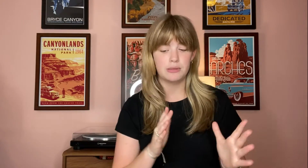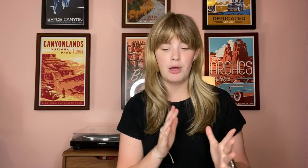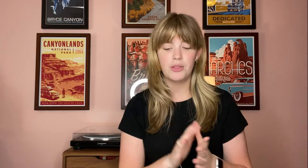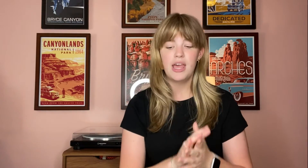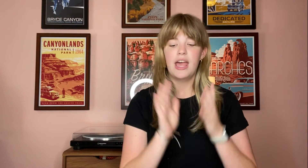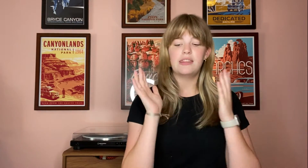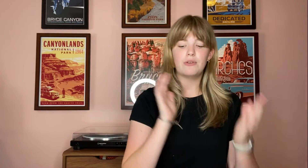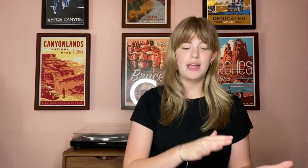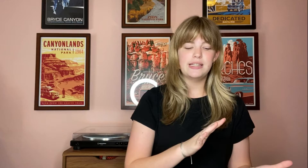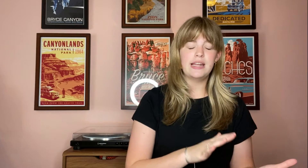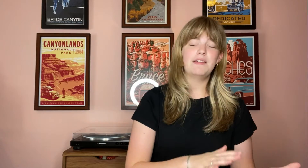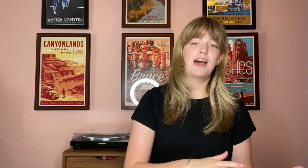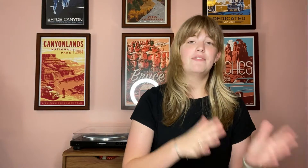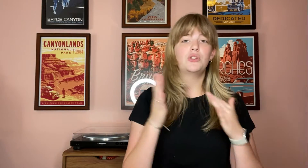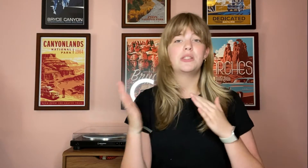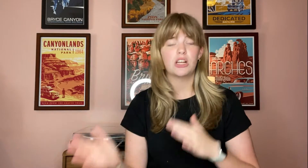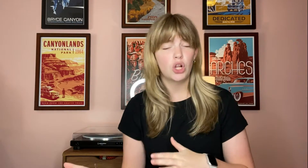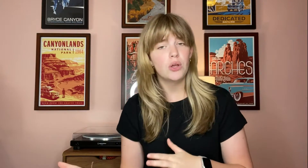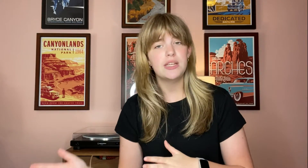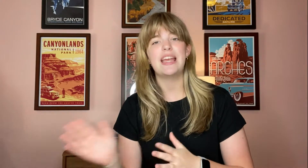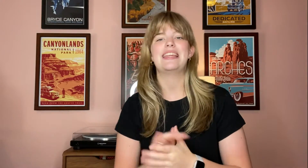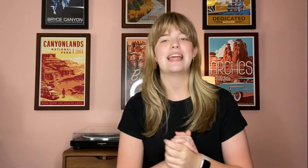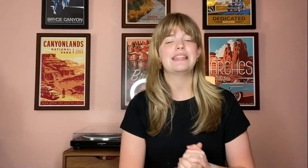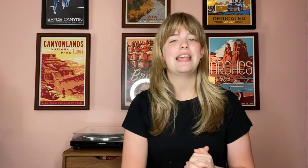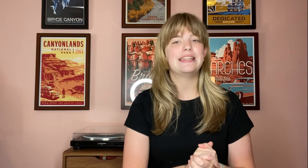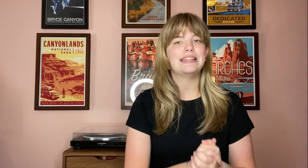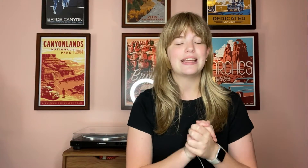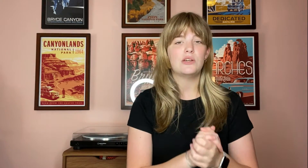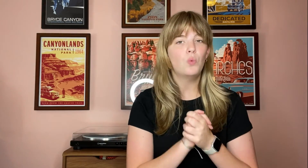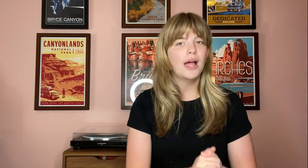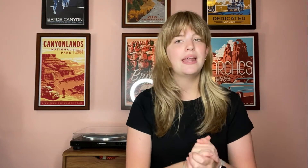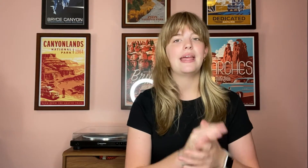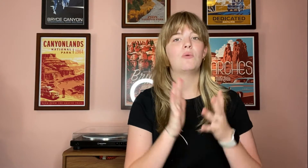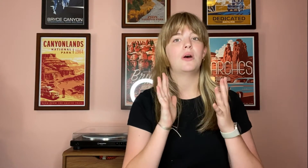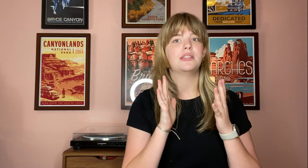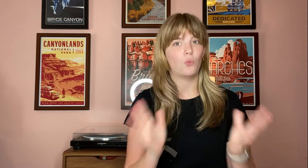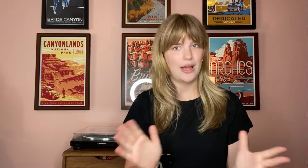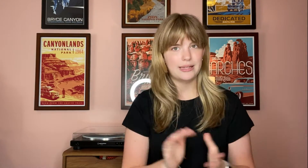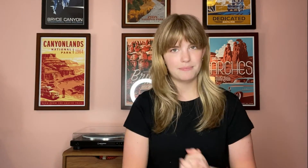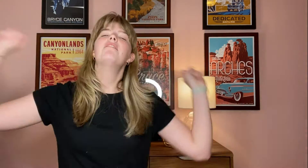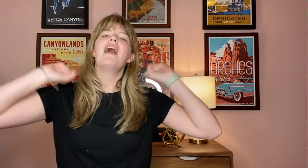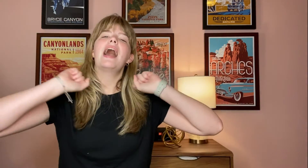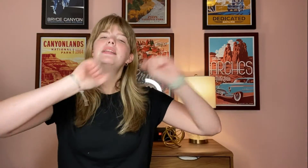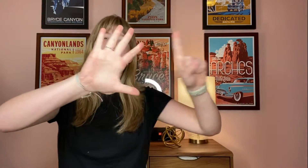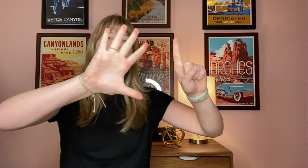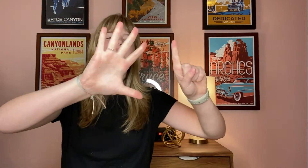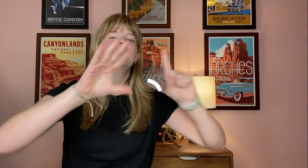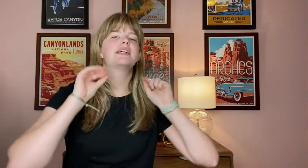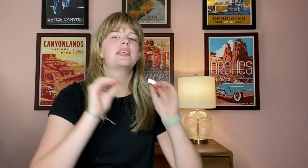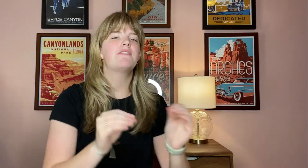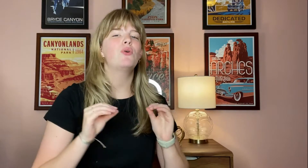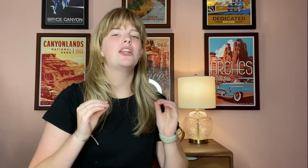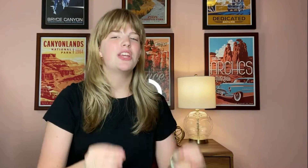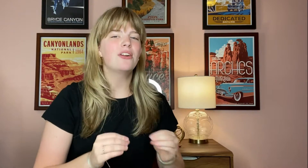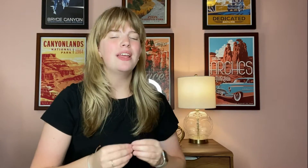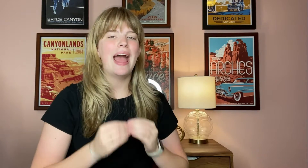both. And then from 1885 to its closing in 1891, it was white. Fact number 6, the fort generally had